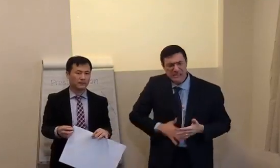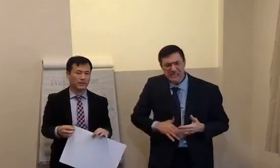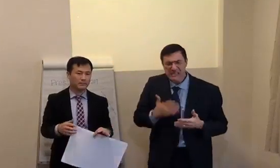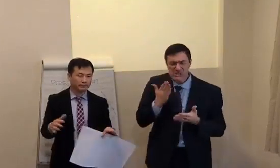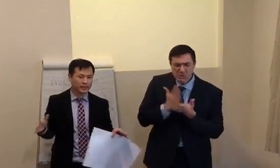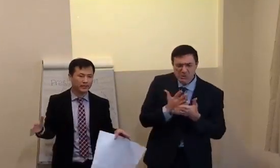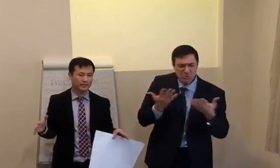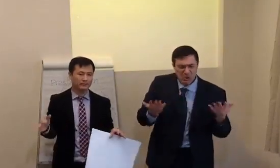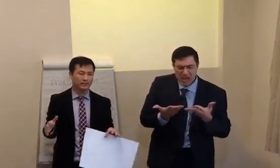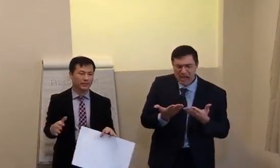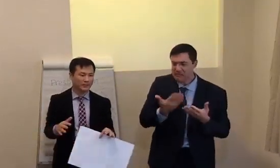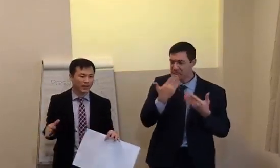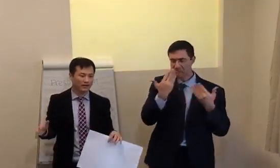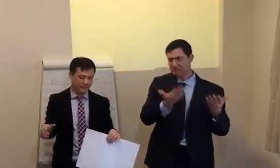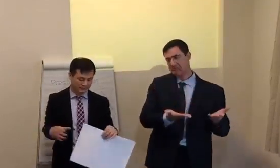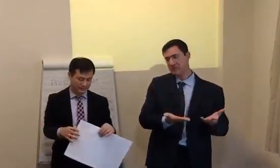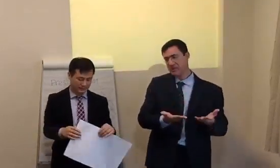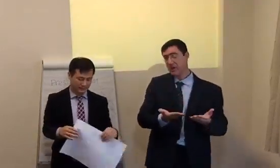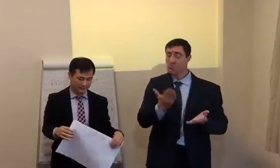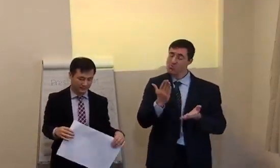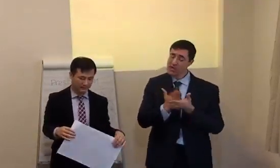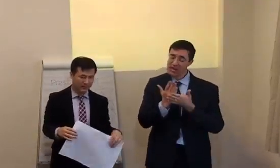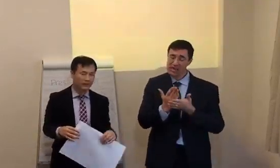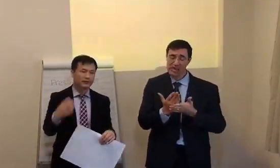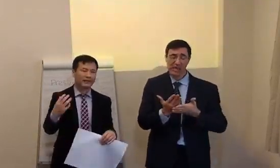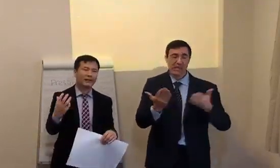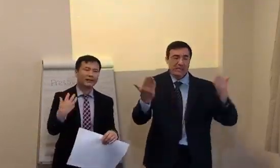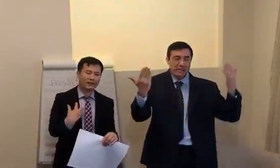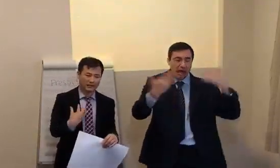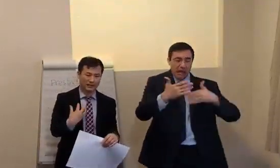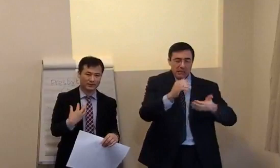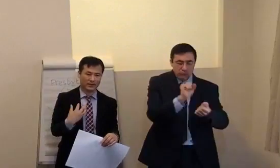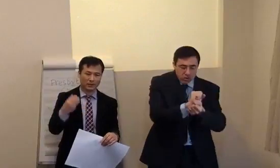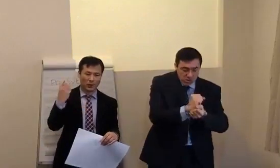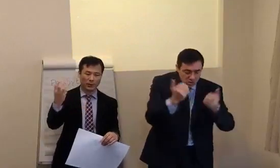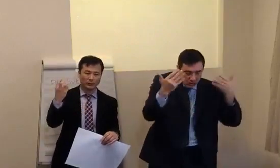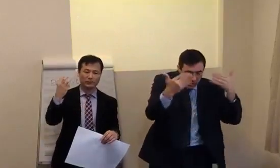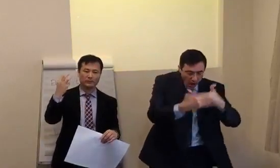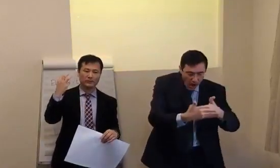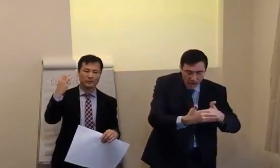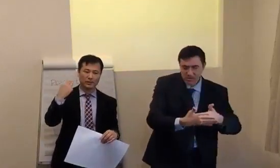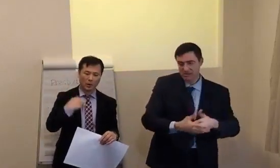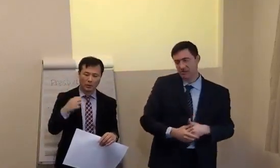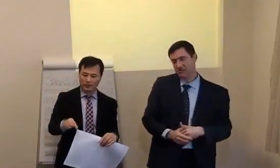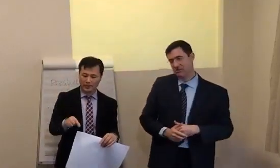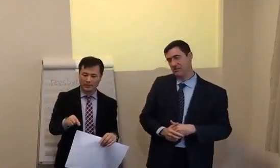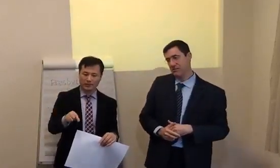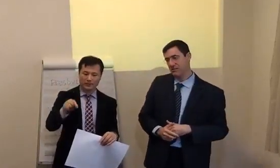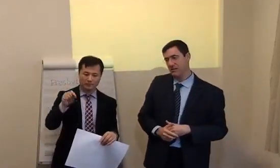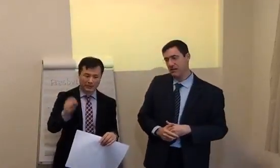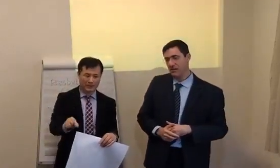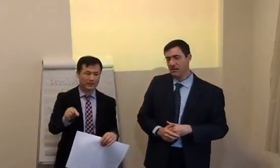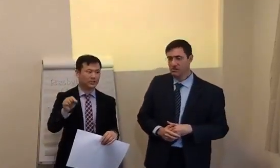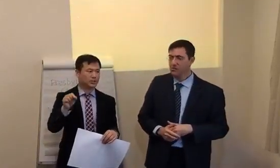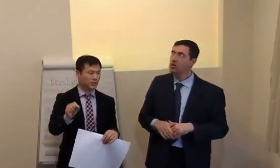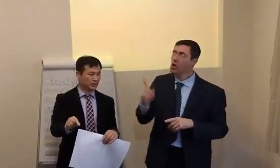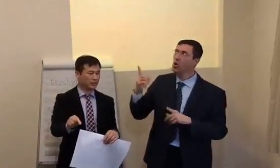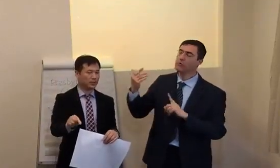in prison, in darkness, that I recognize that Lord called me, build His church